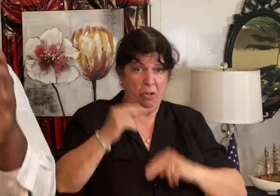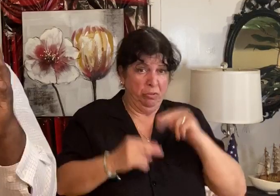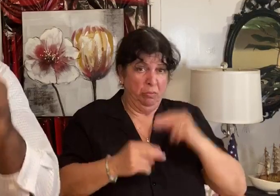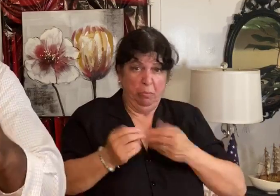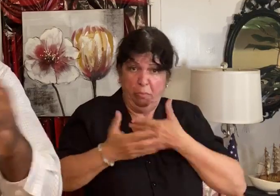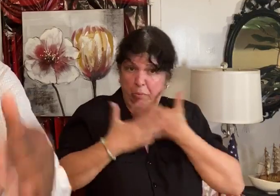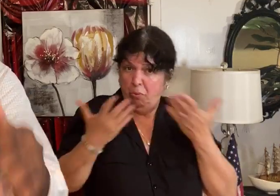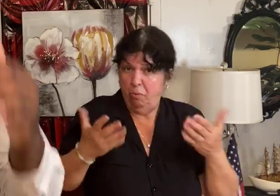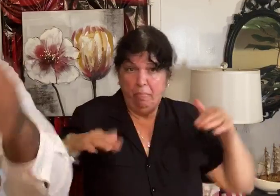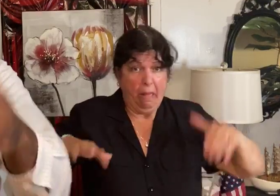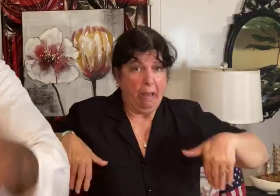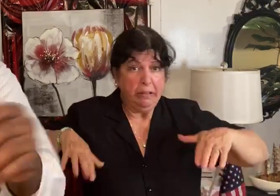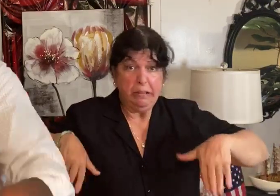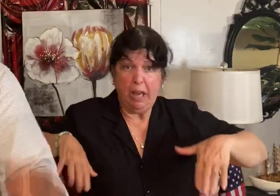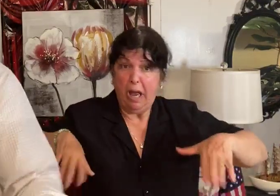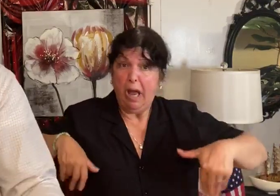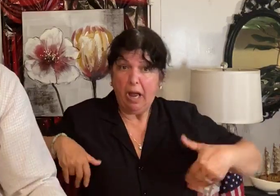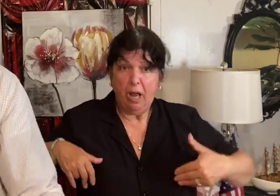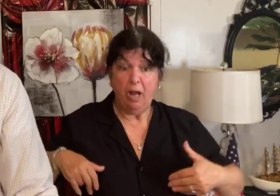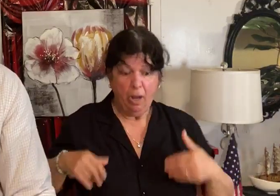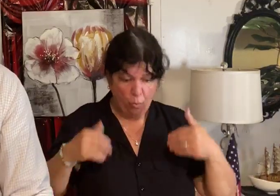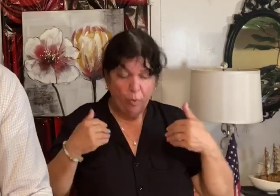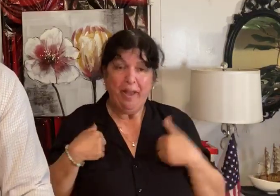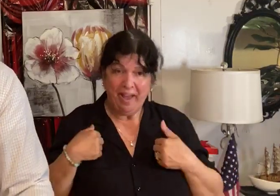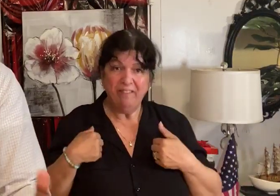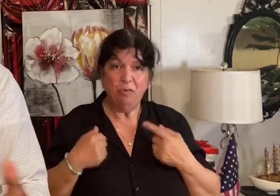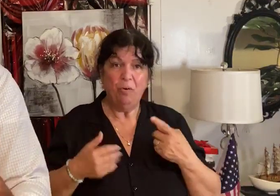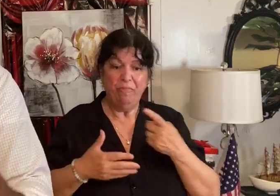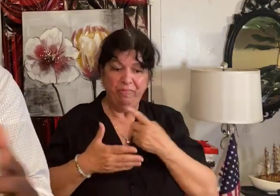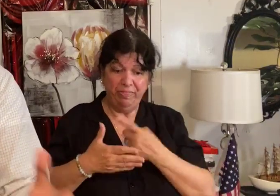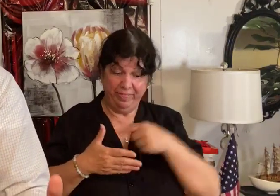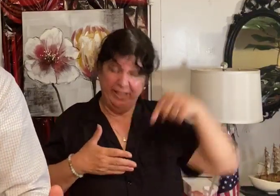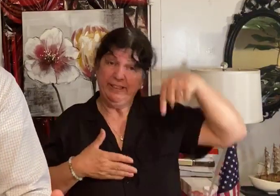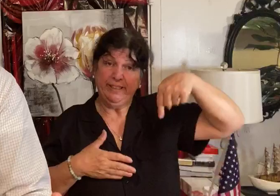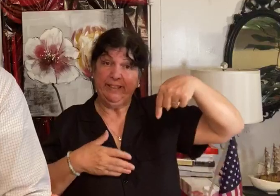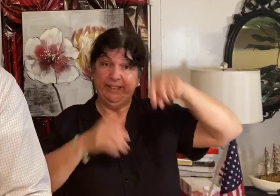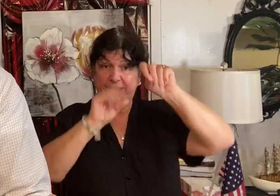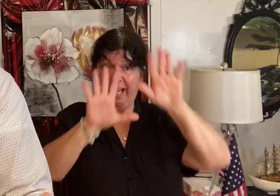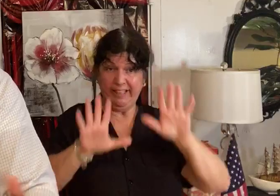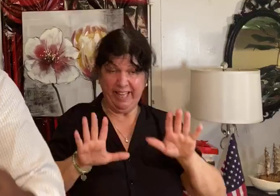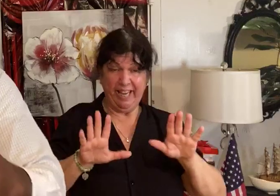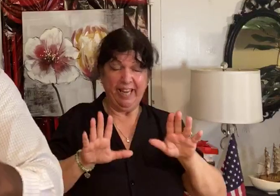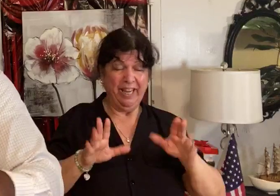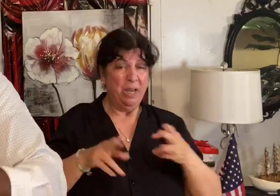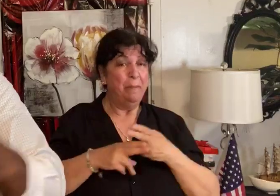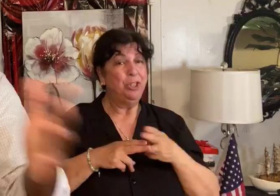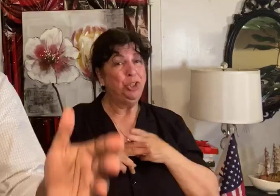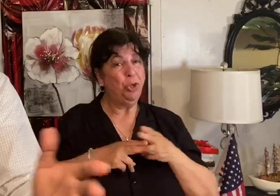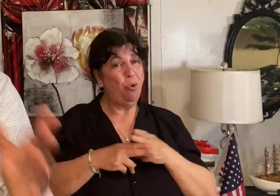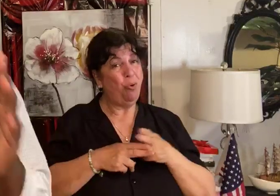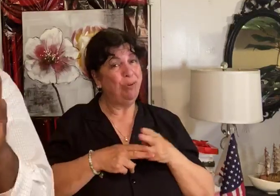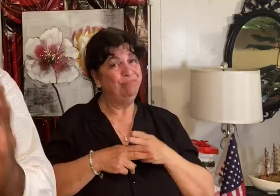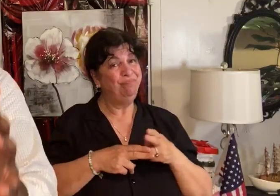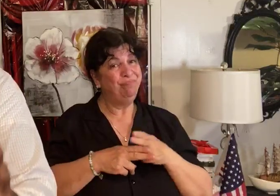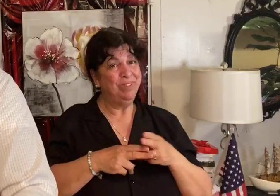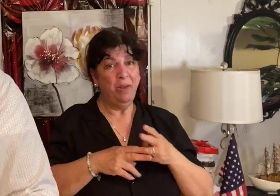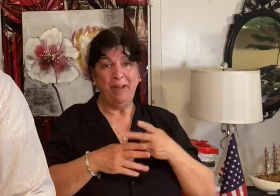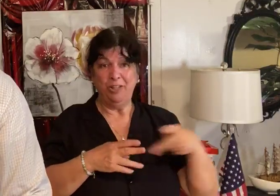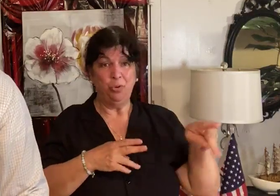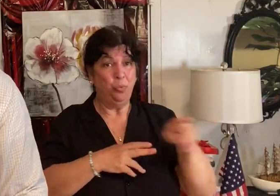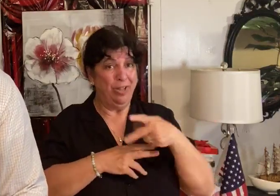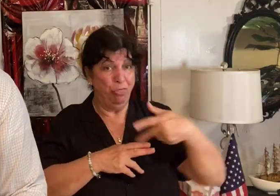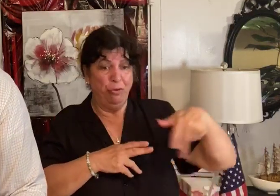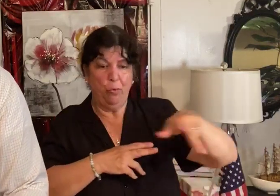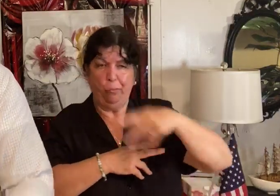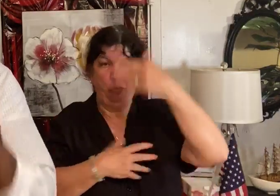And we have a place to have church this coming Sunday, but it's a very temporary situation. And in the next few weeks, we don't know where